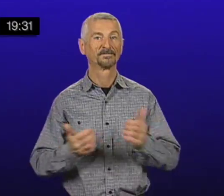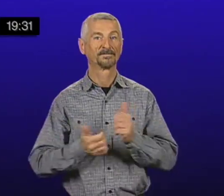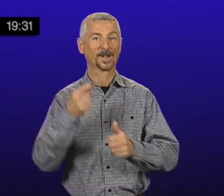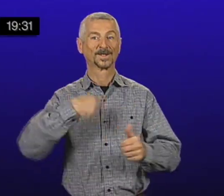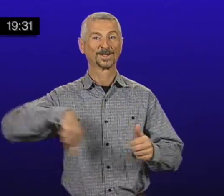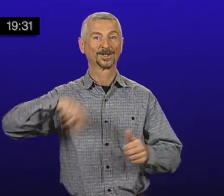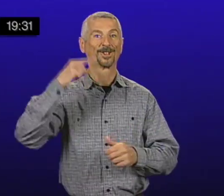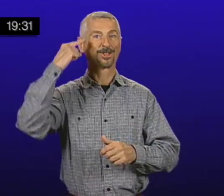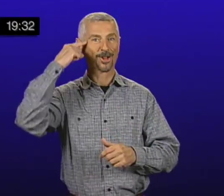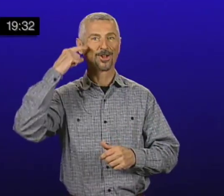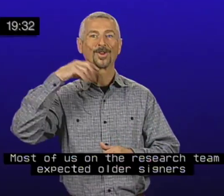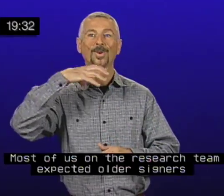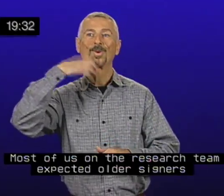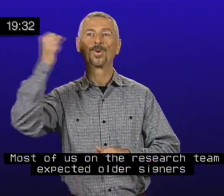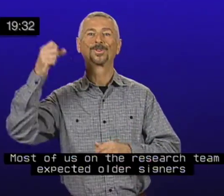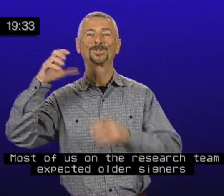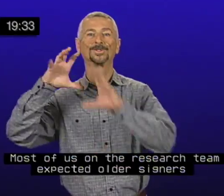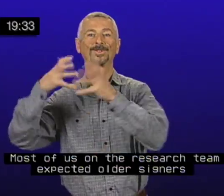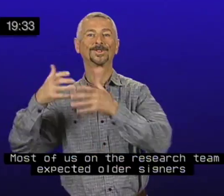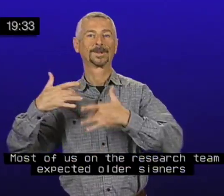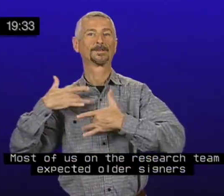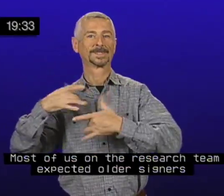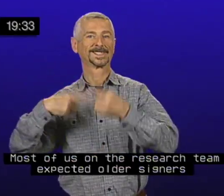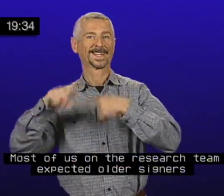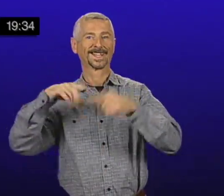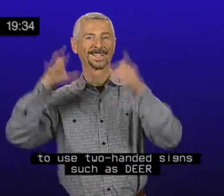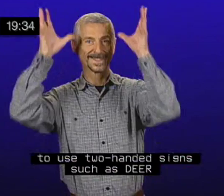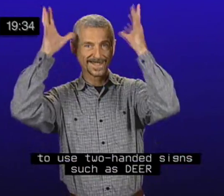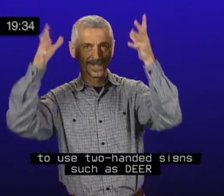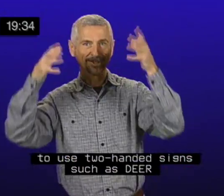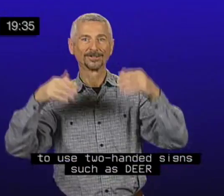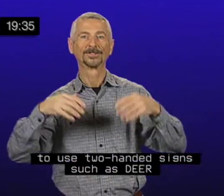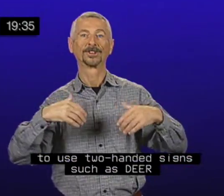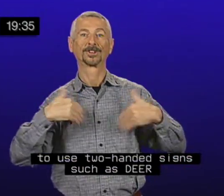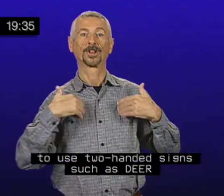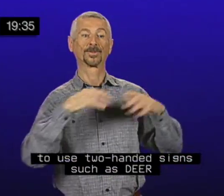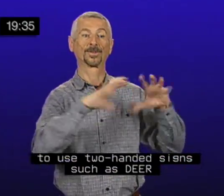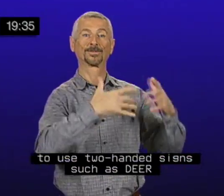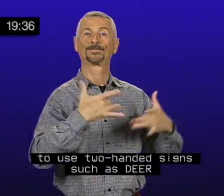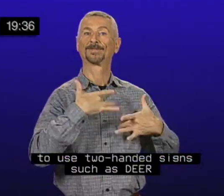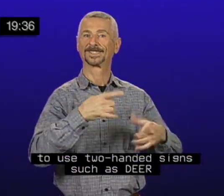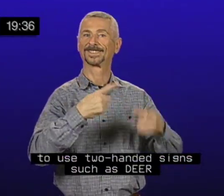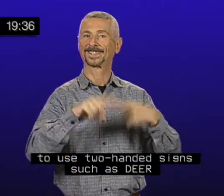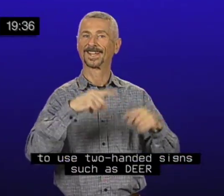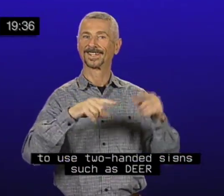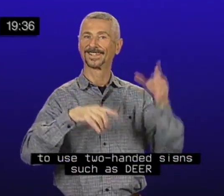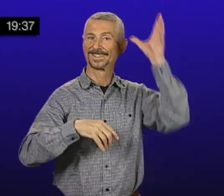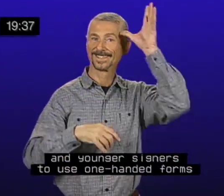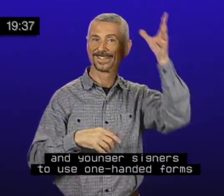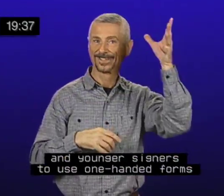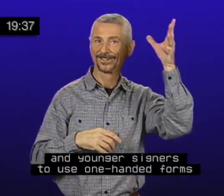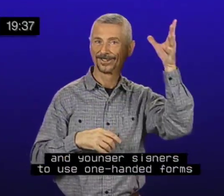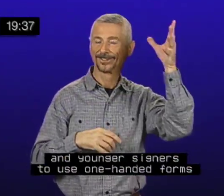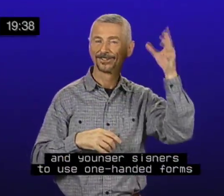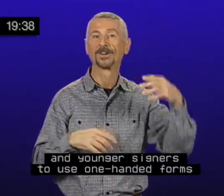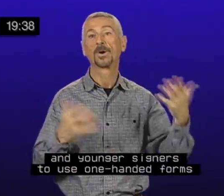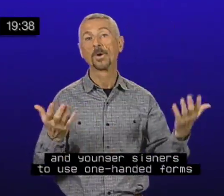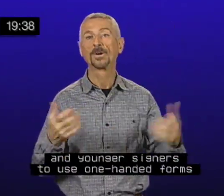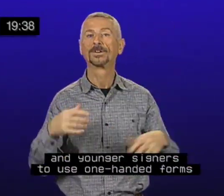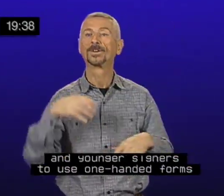Most of us on the research team expected older signers to use two-handed signs such as deer and younger signers to use one-handed forms,